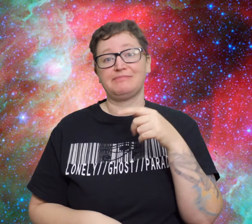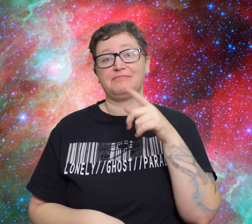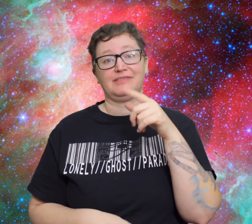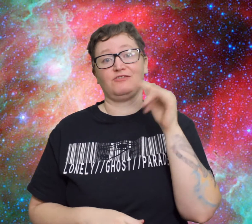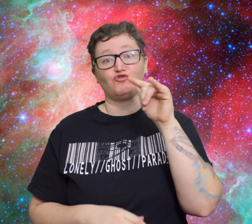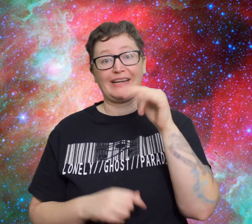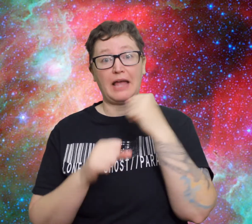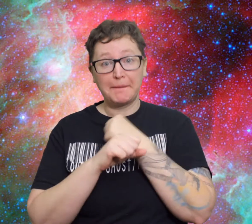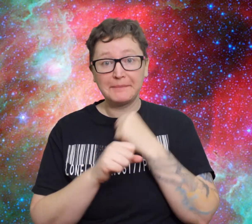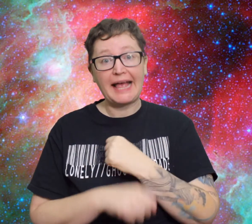like flying,